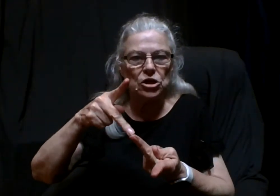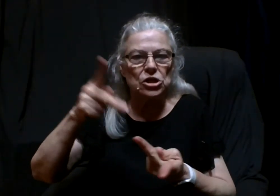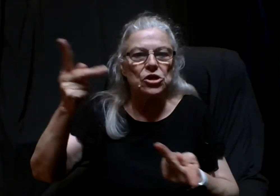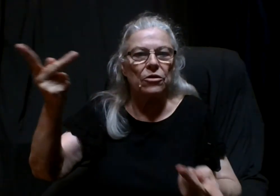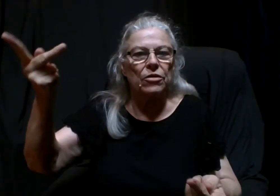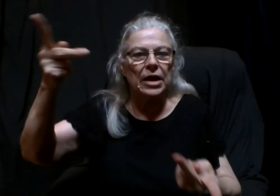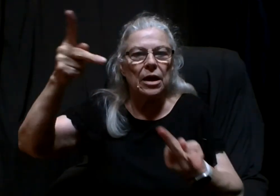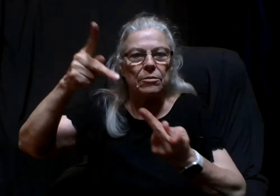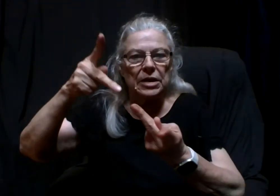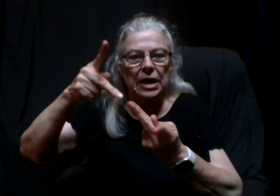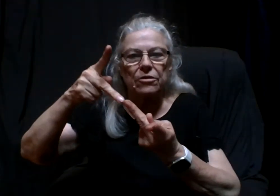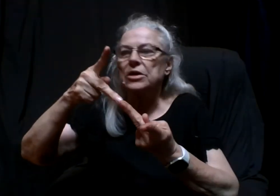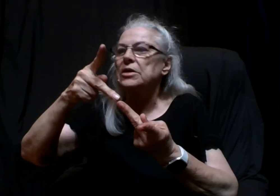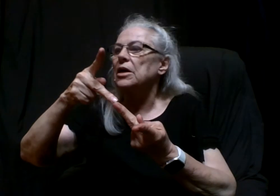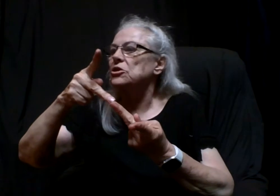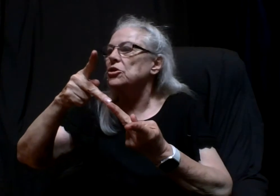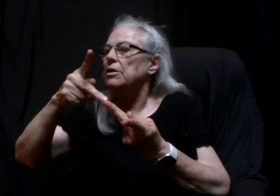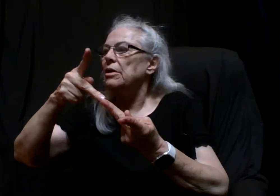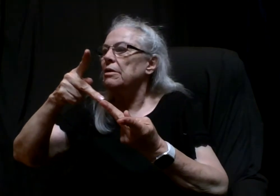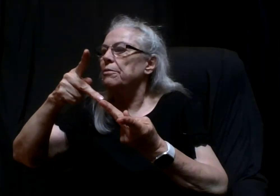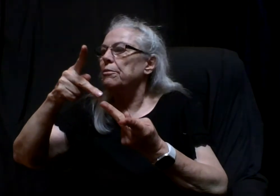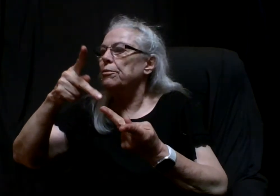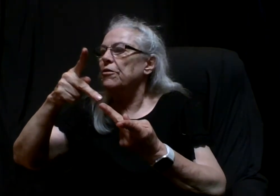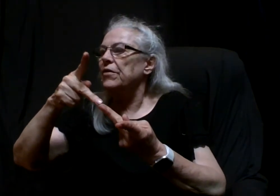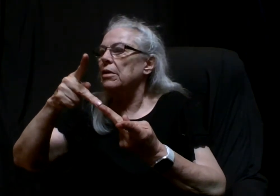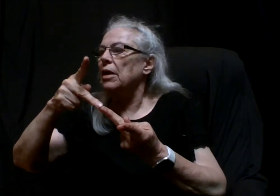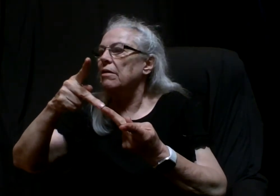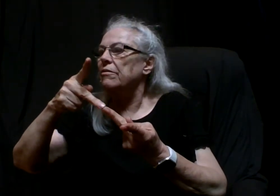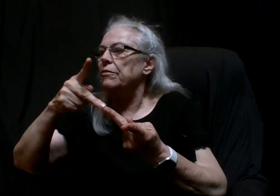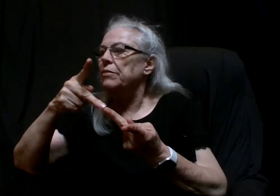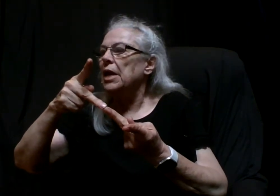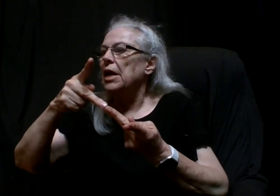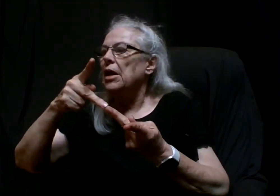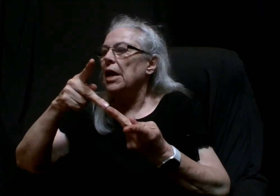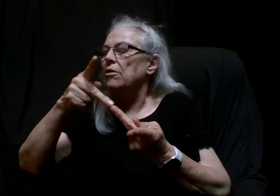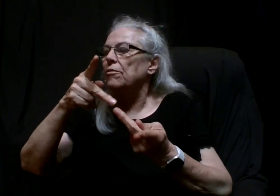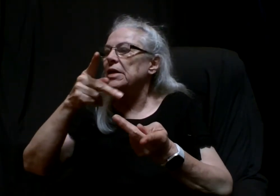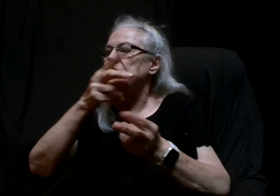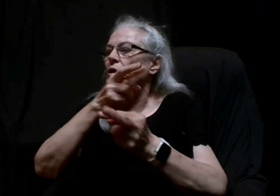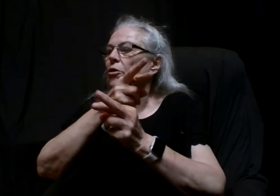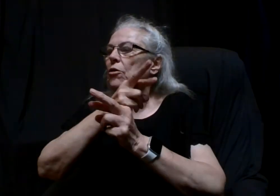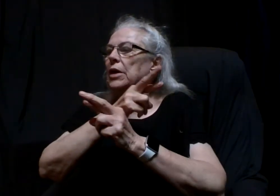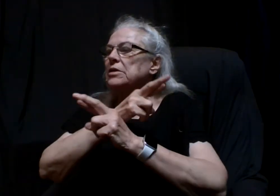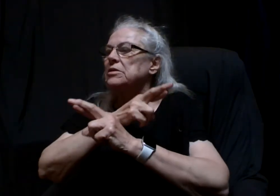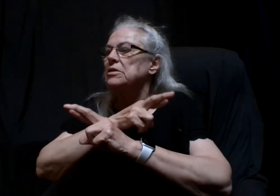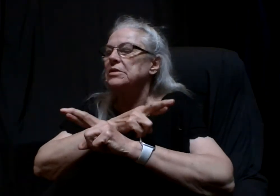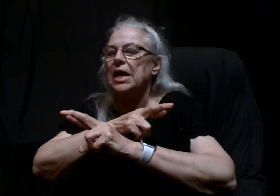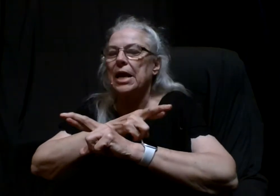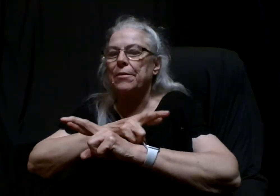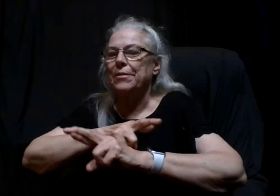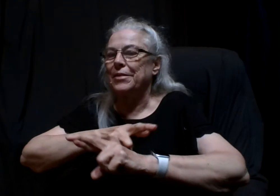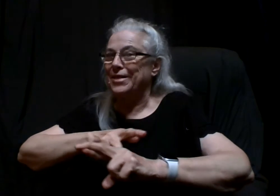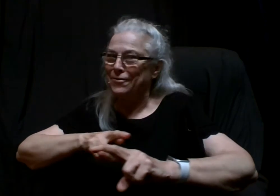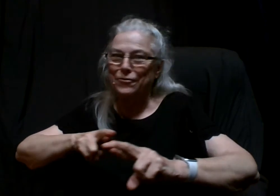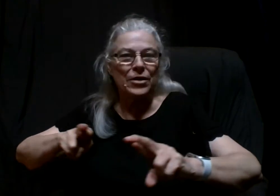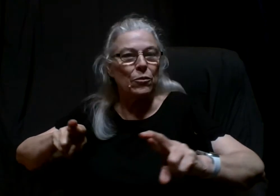each other. They come together to touch. Perfect love. And a rescue is the same in the free. We've